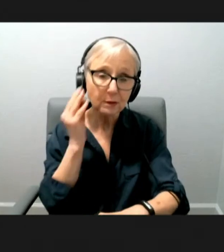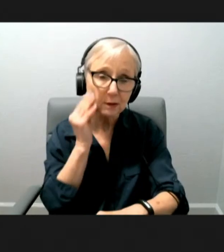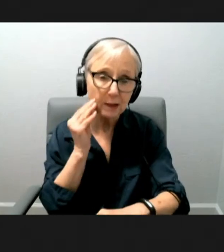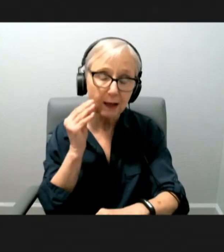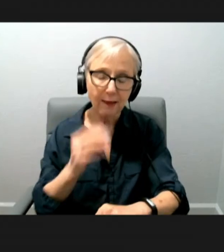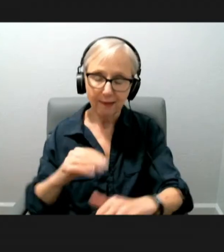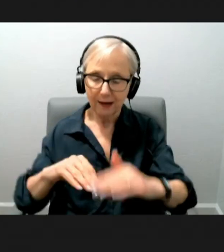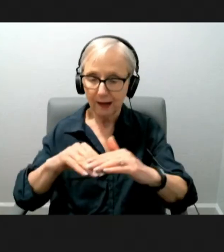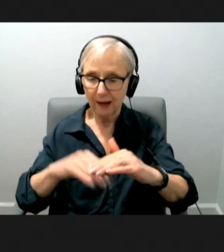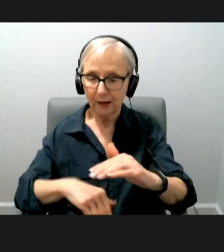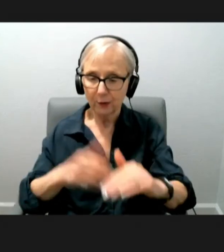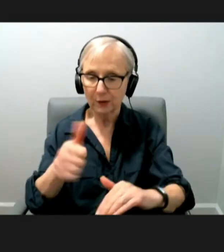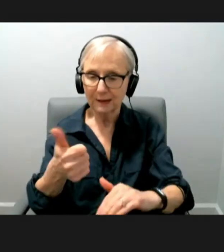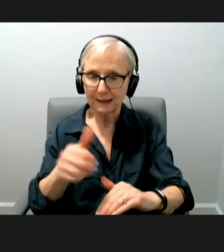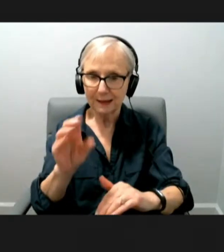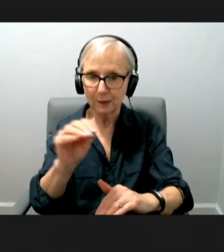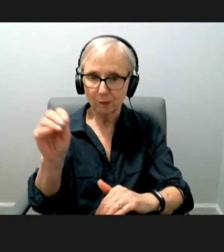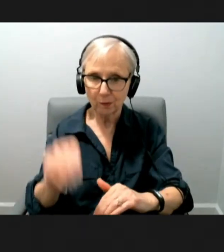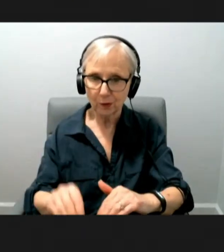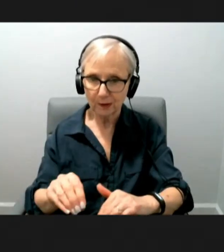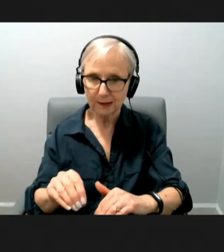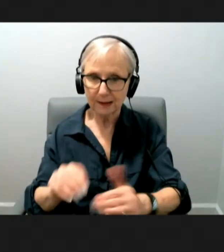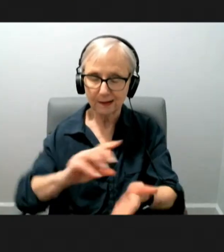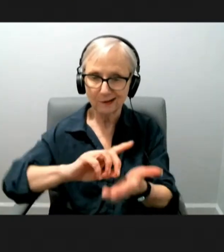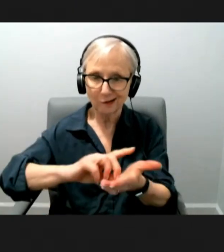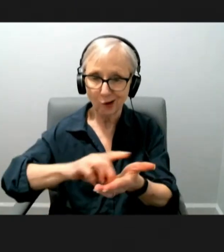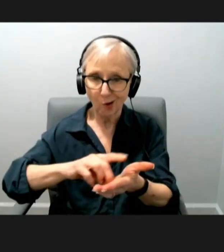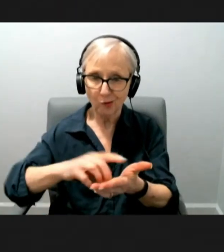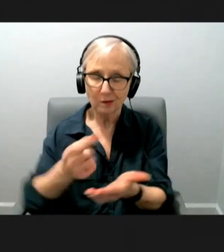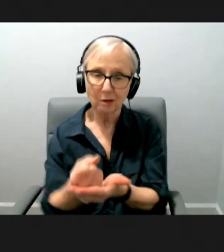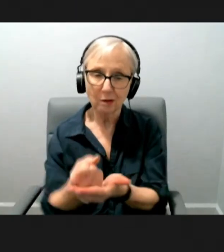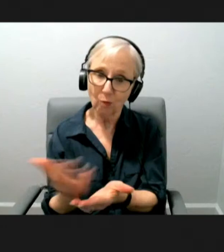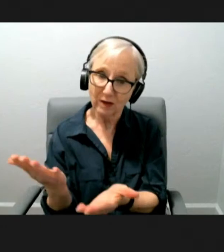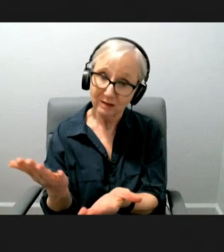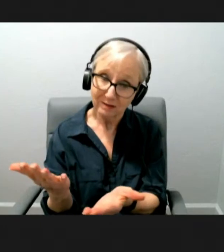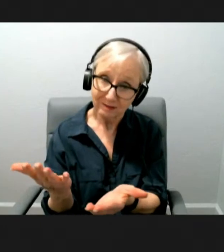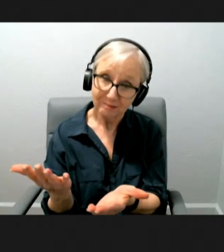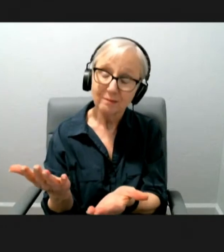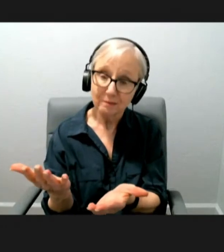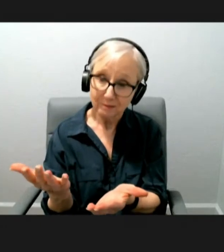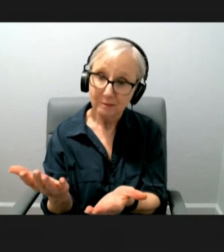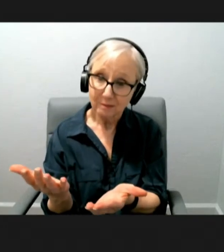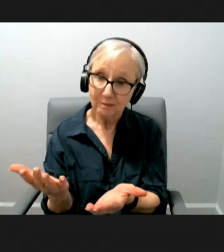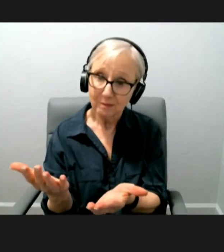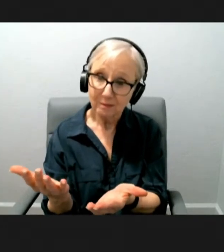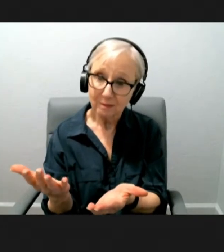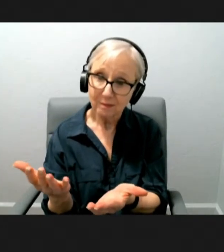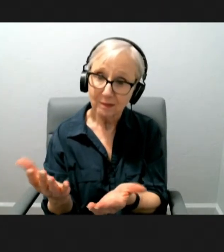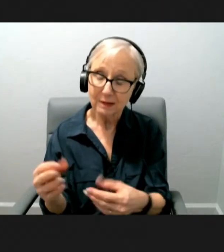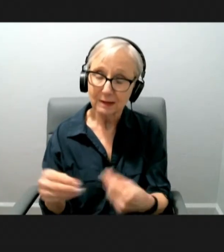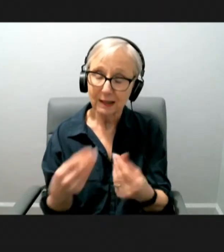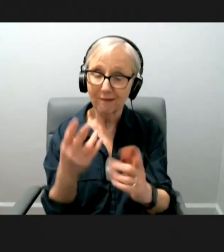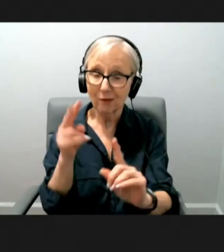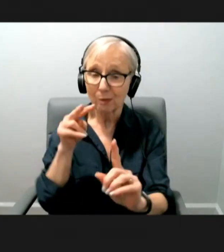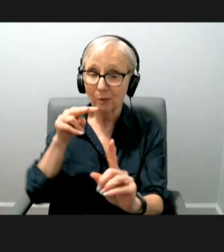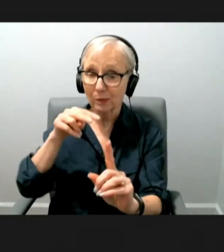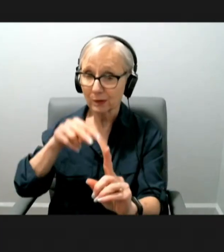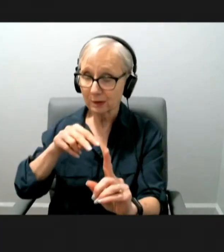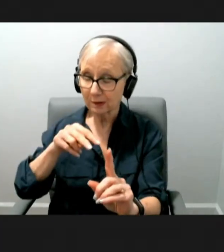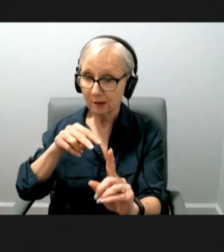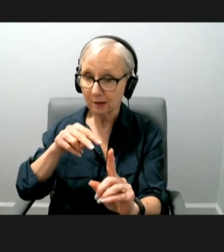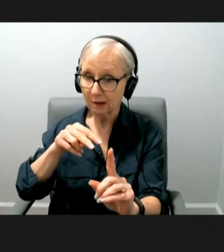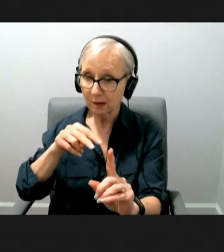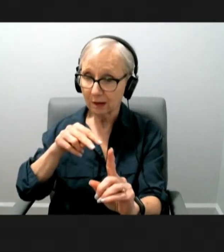under 10% of all doses nationally have gone to waste. And, to give some perspective in that,